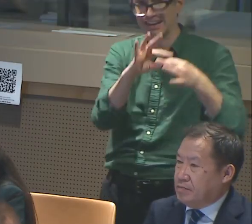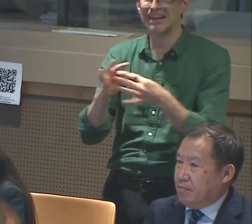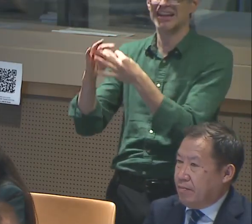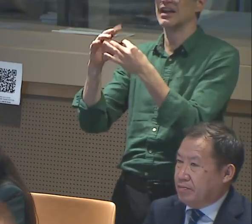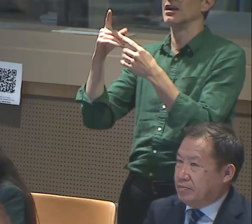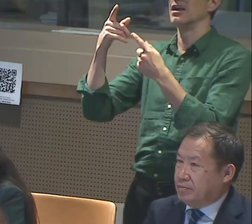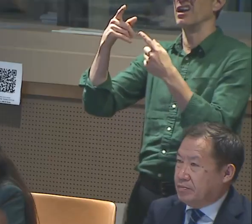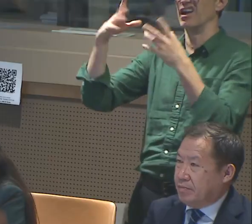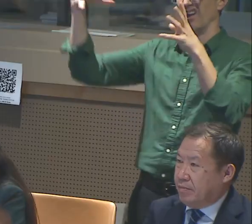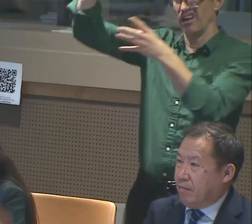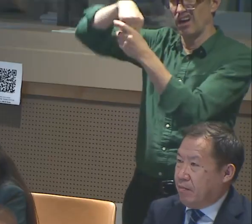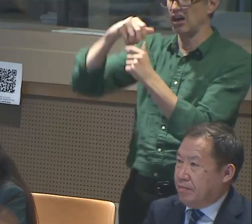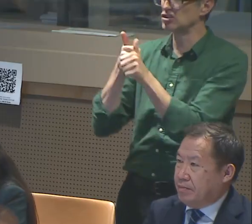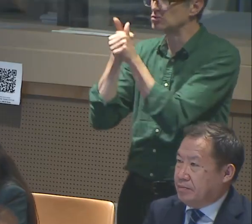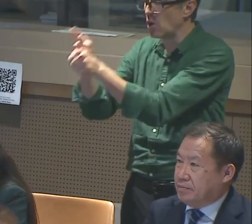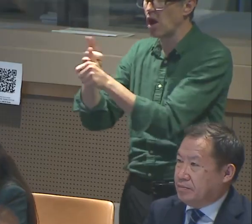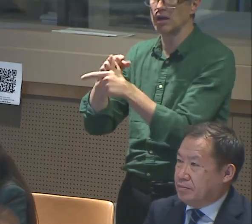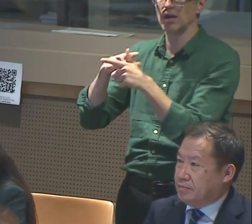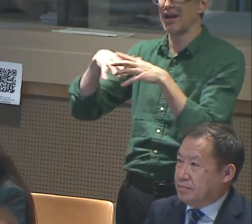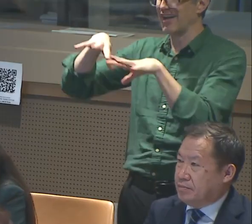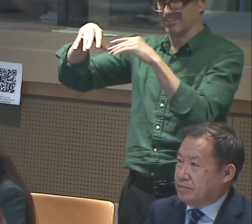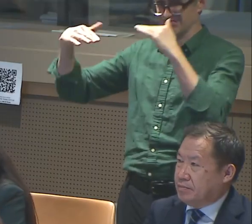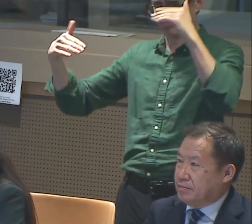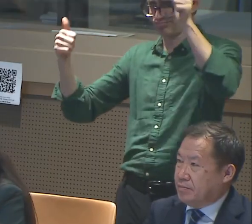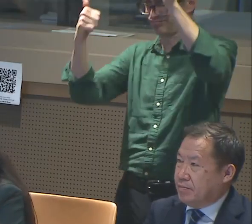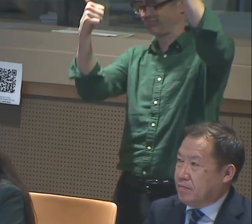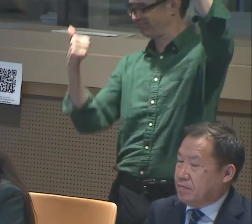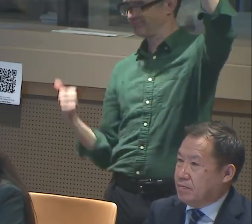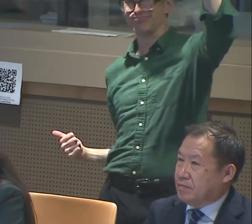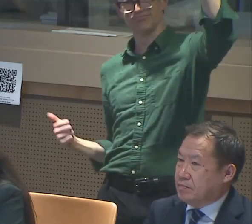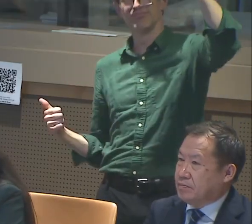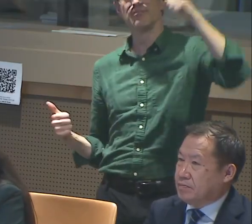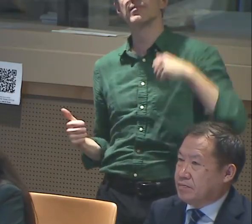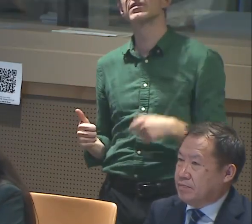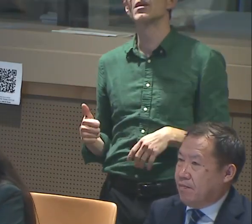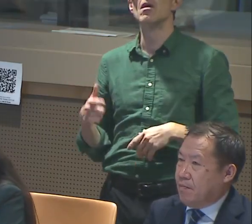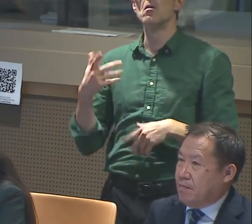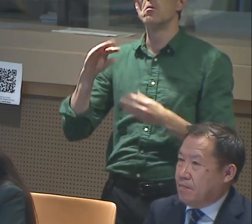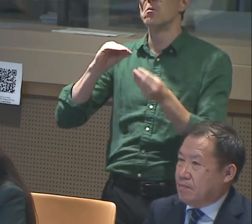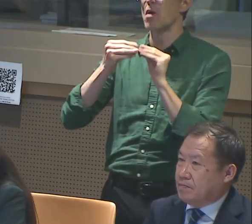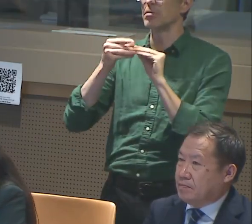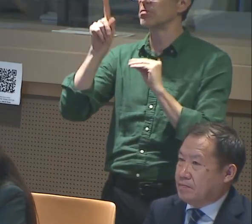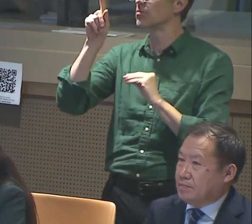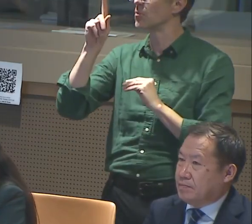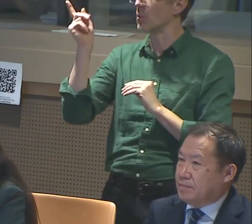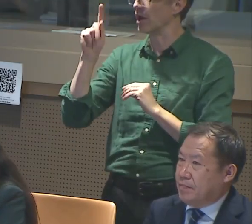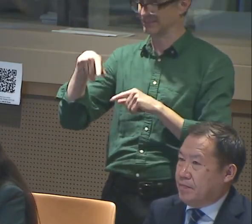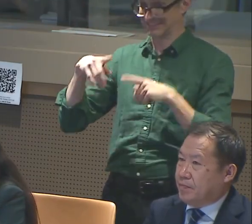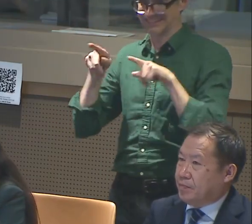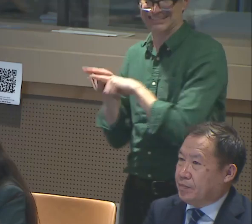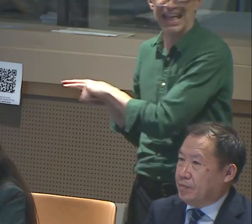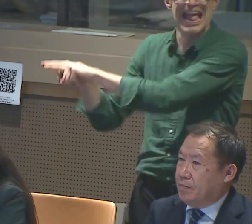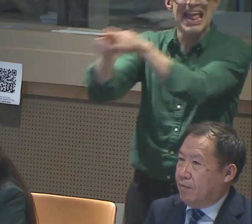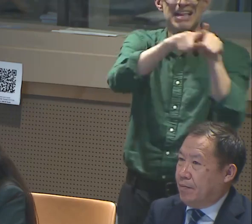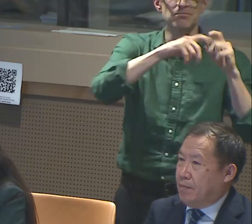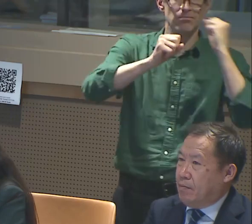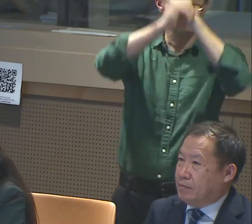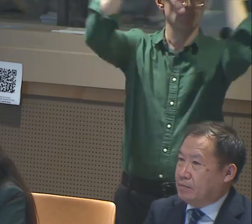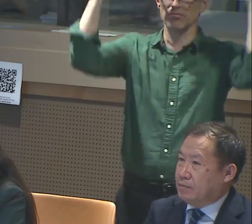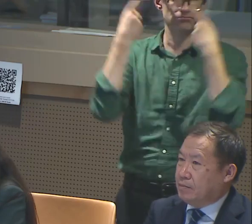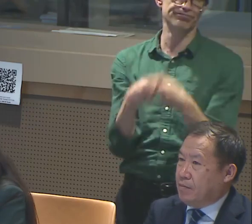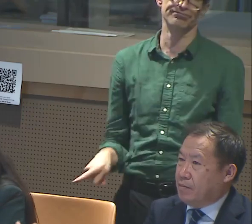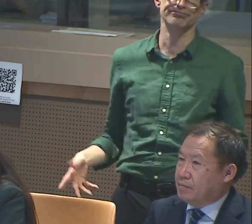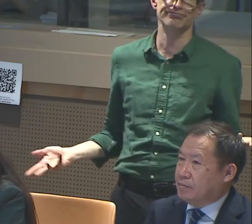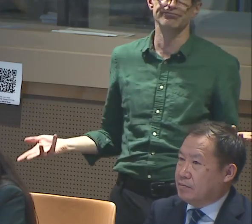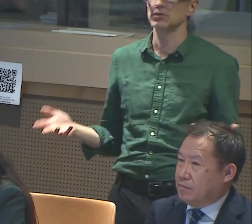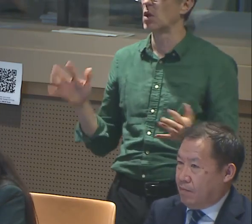inequities. Yet we still lack inconsistent approaches to measuring these costs. So that is why today's emphasis on data and the roadmap